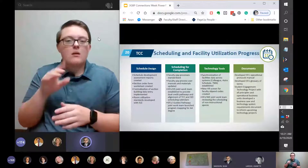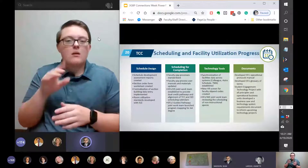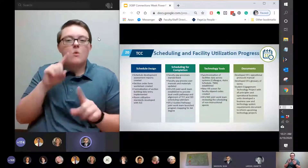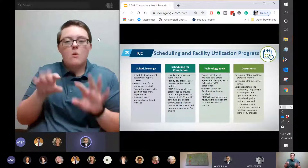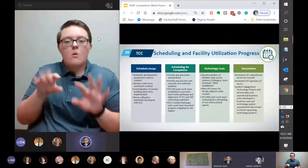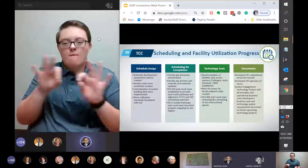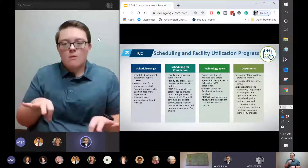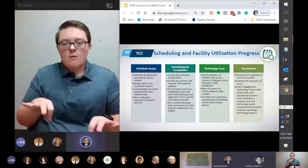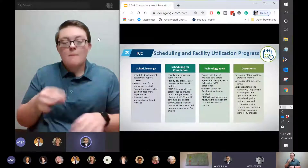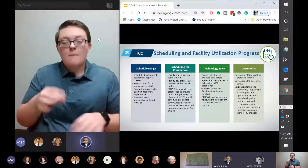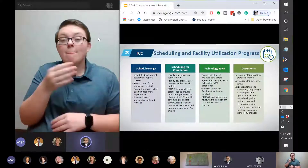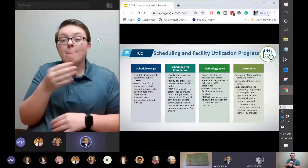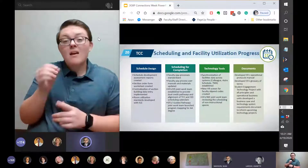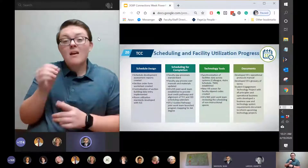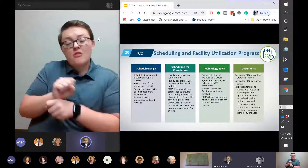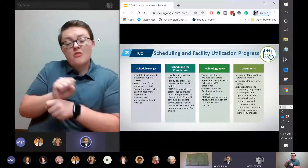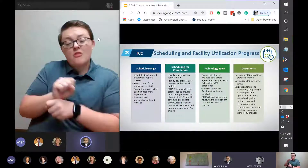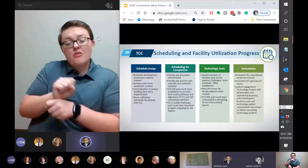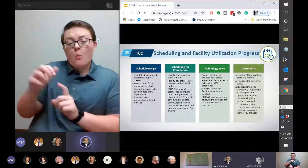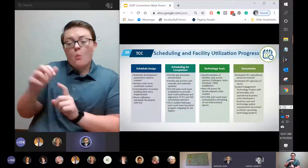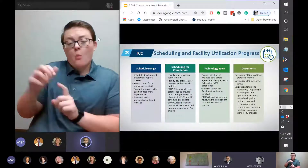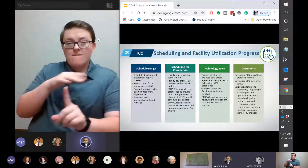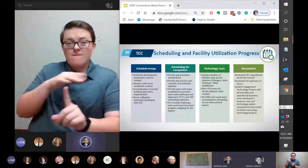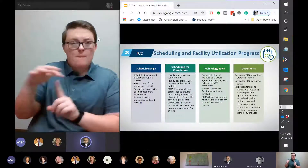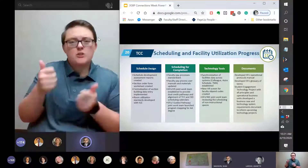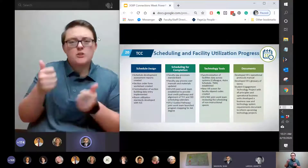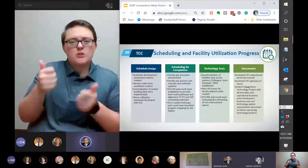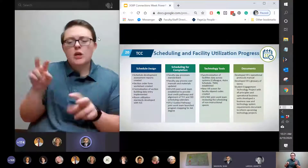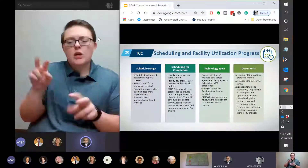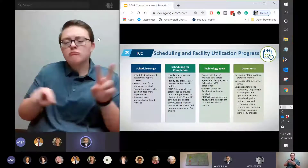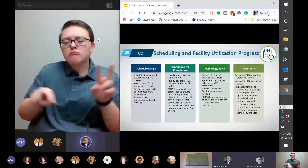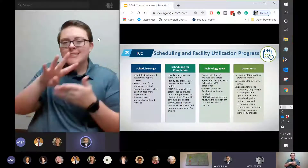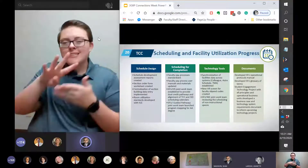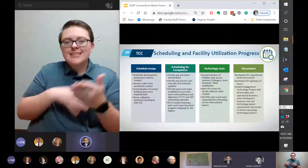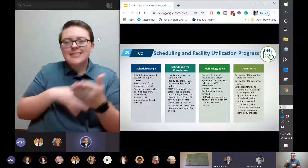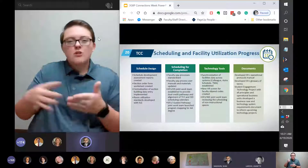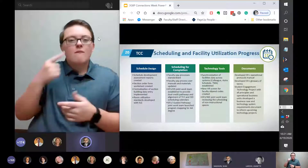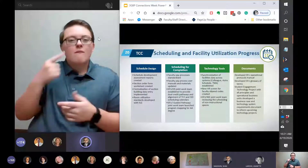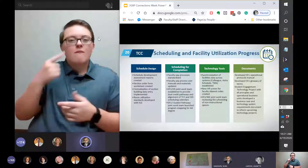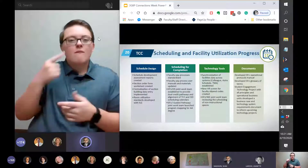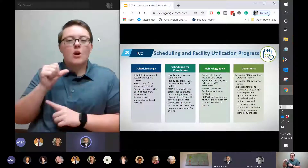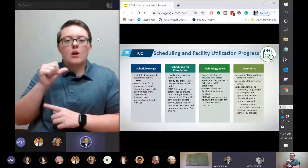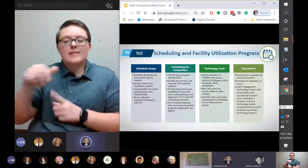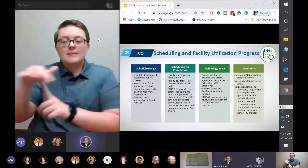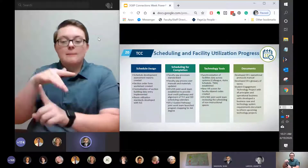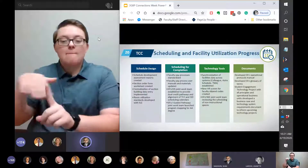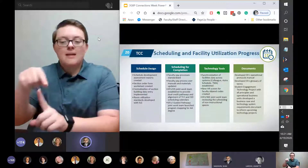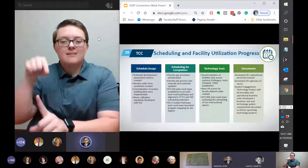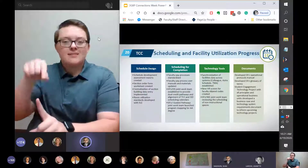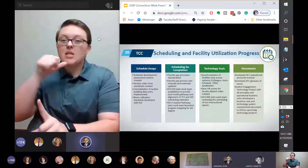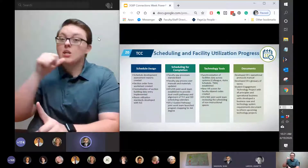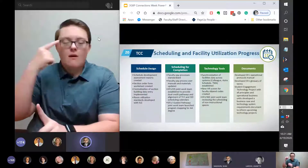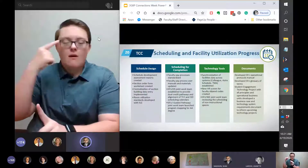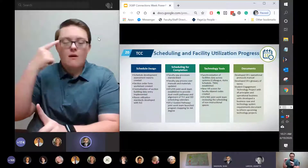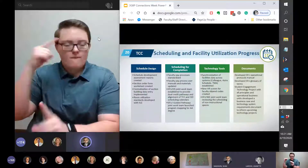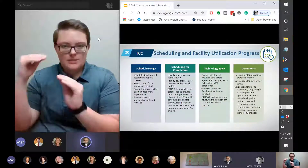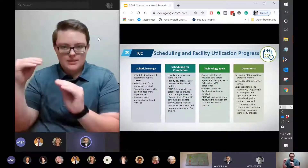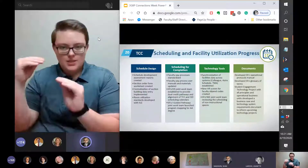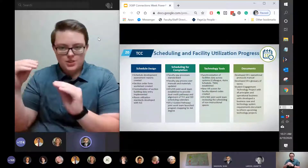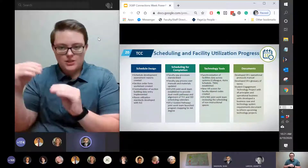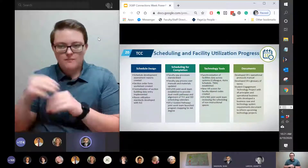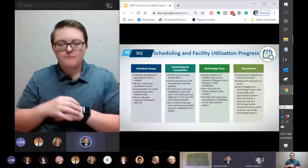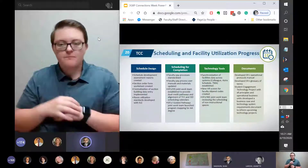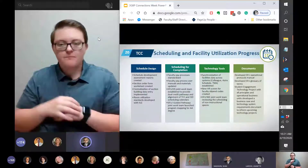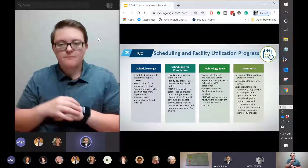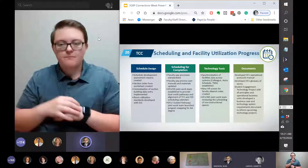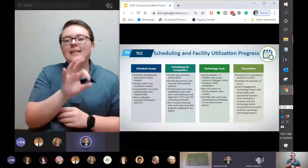environment to look at the scheduling of non-instructional spaces. Additionally, SFU led a cross-principal